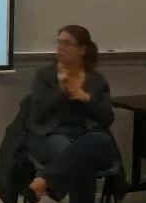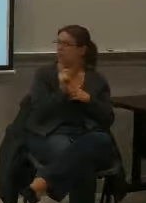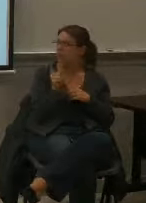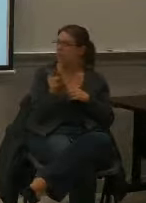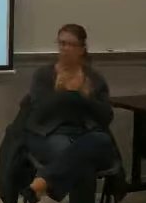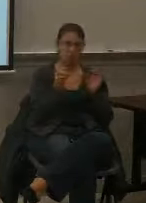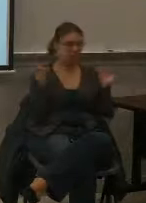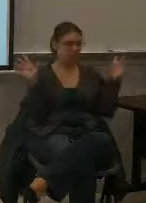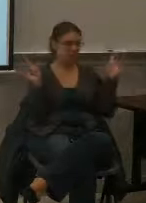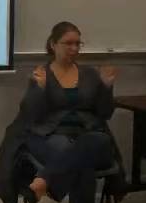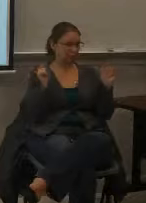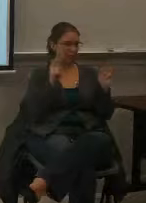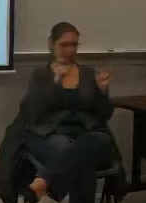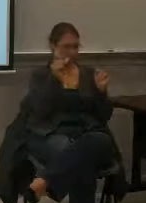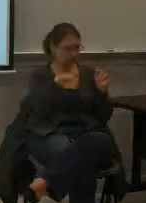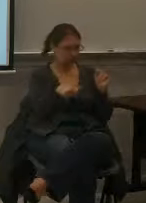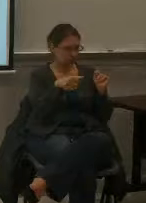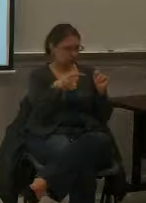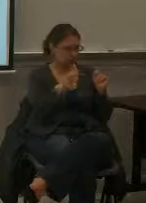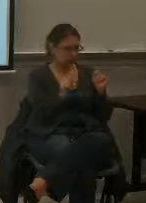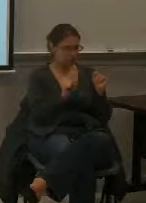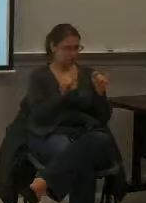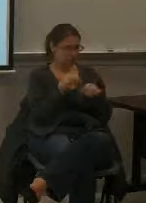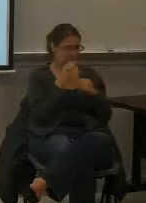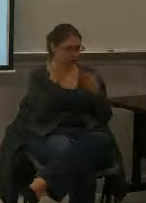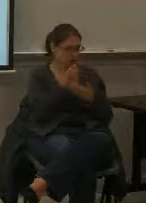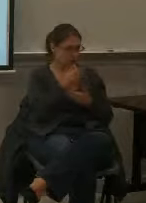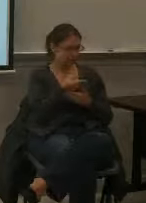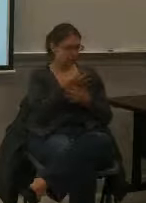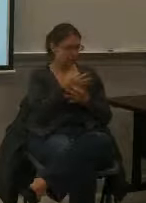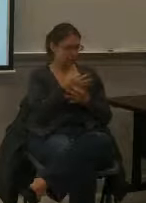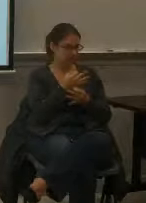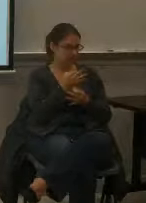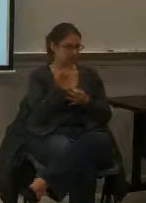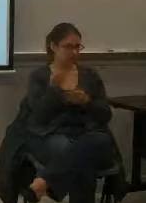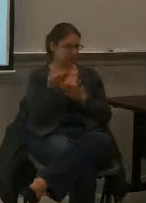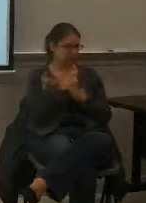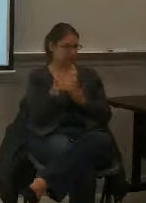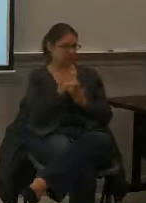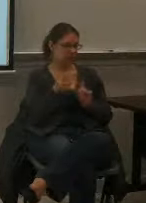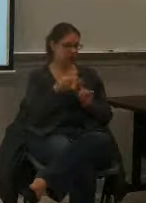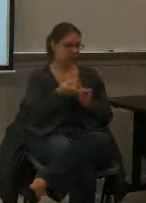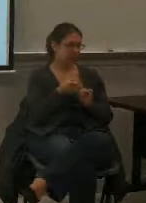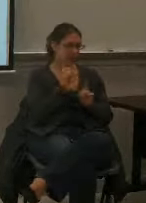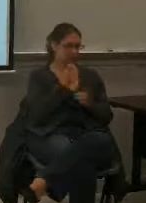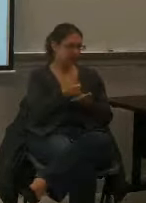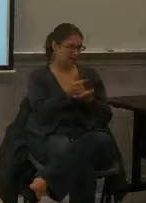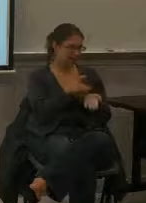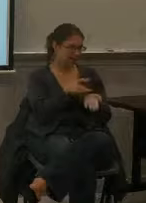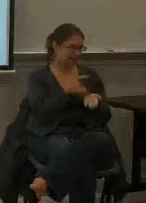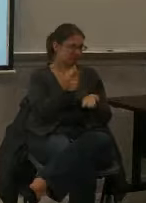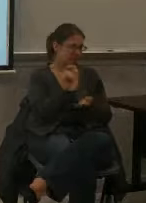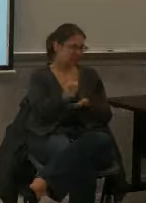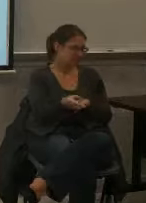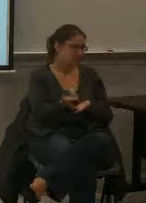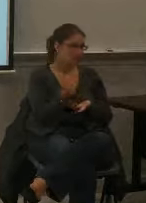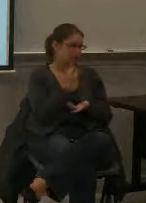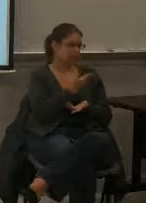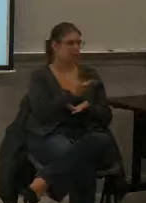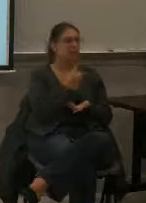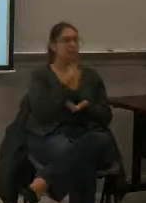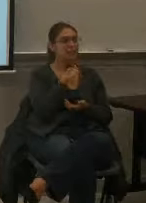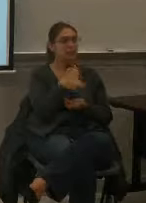They'll expel it because they don't need the photosynthesis, and it's just a freeloader at that point. So, is this a